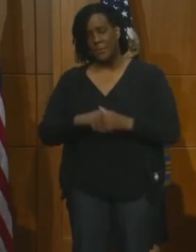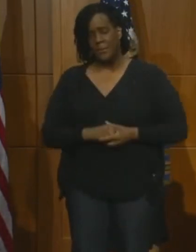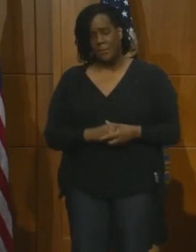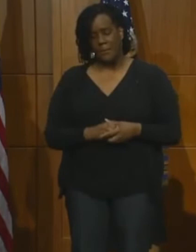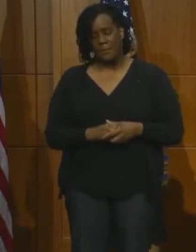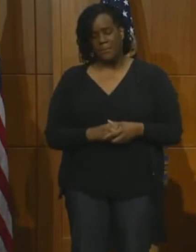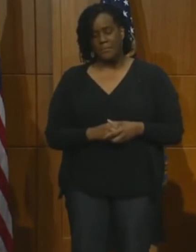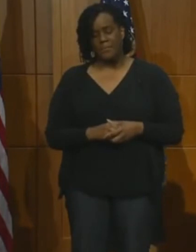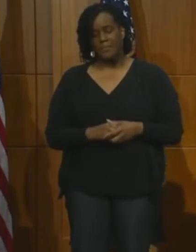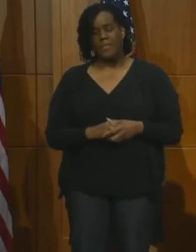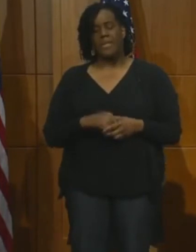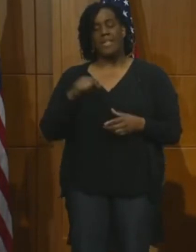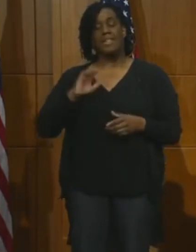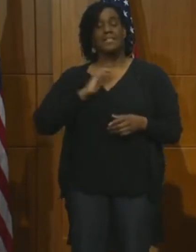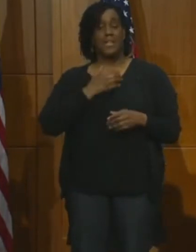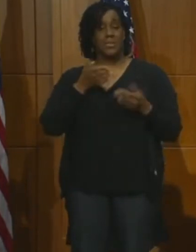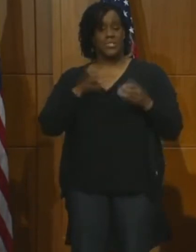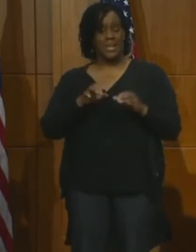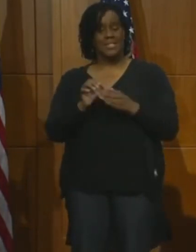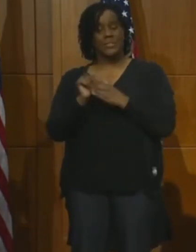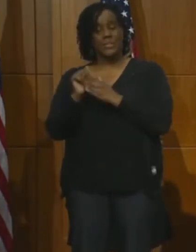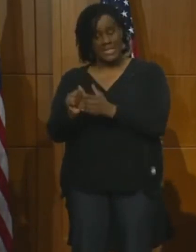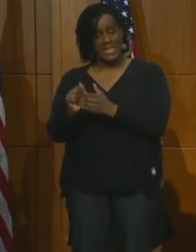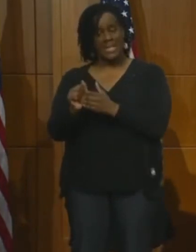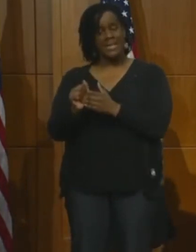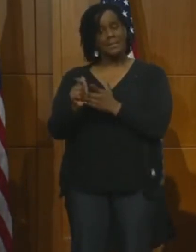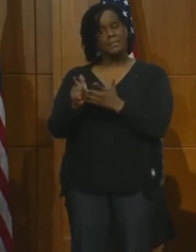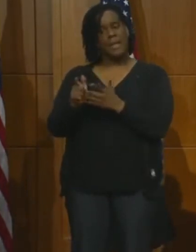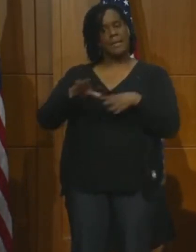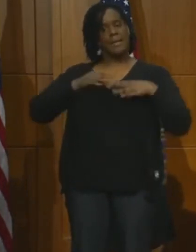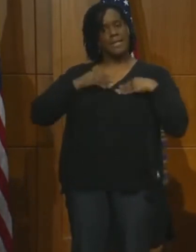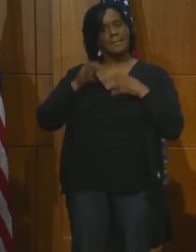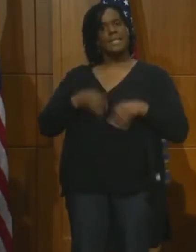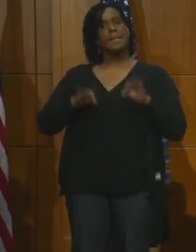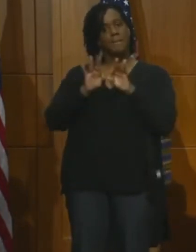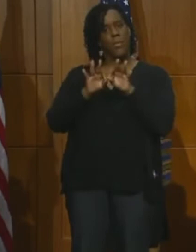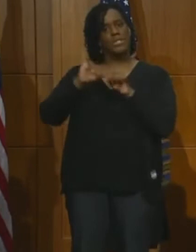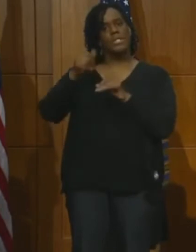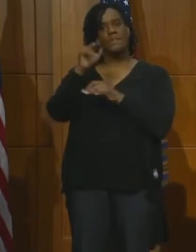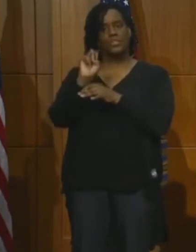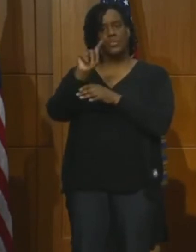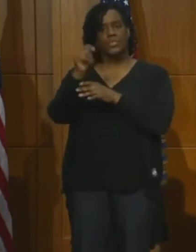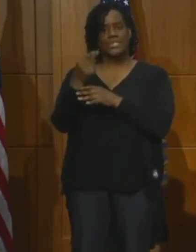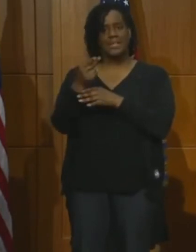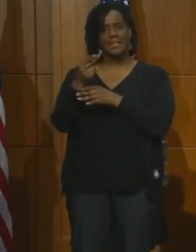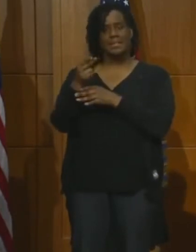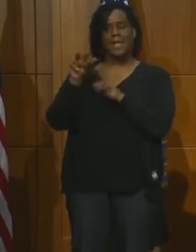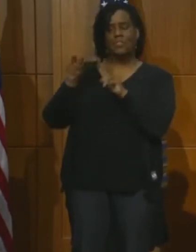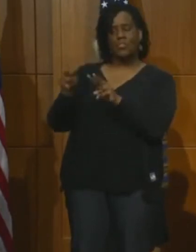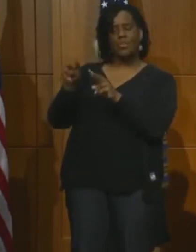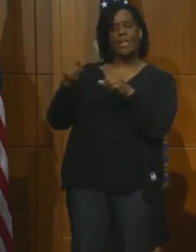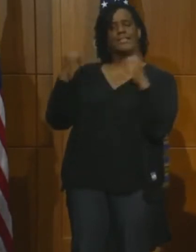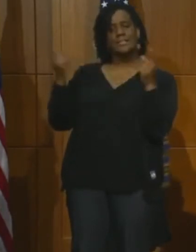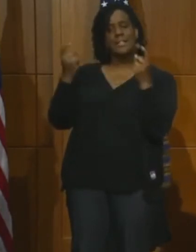This is our chance to lead, to truly embrace the importance of Juneteenth and treat it as a celebration of freedom that black